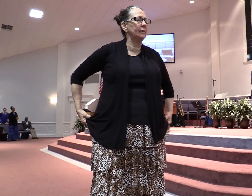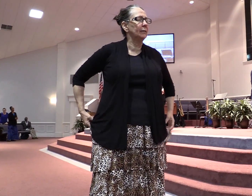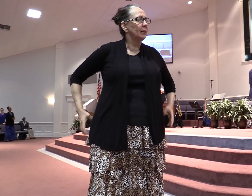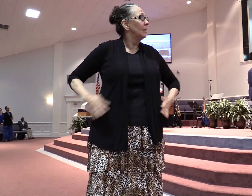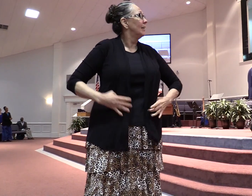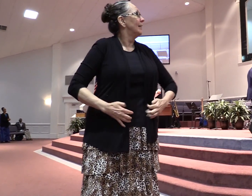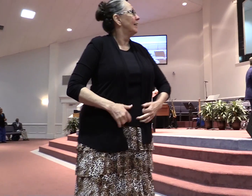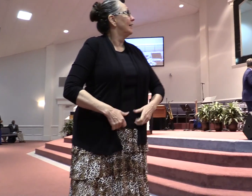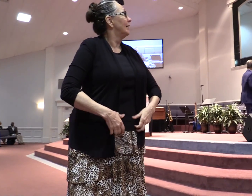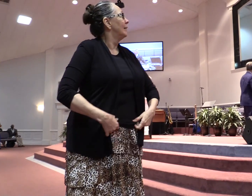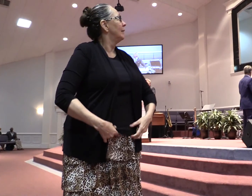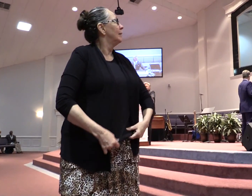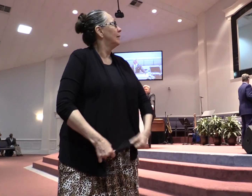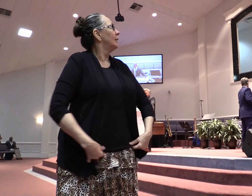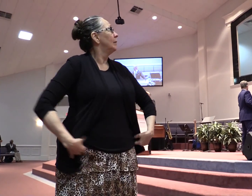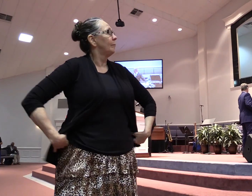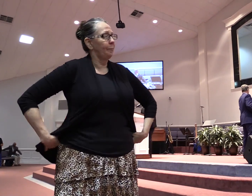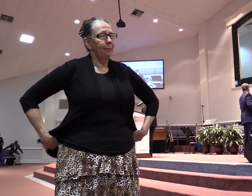Jesus. Now unto him